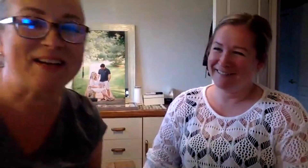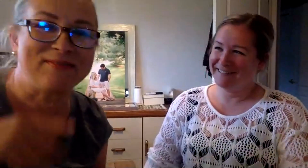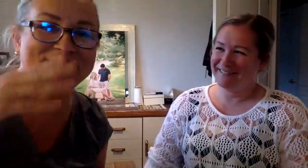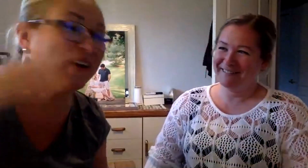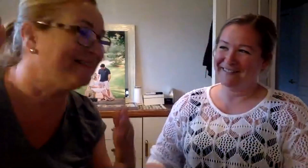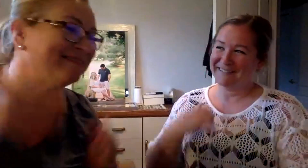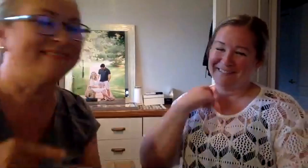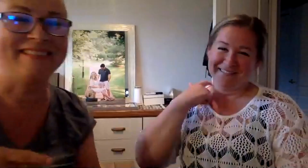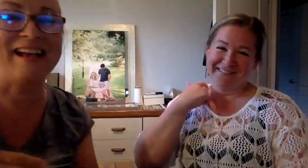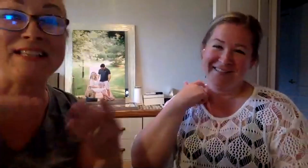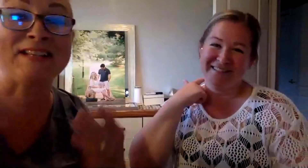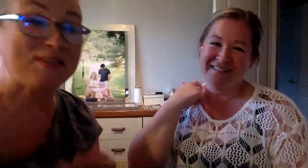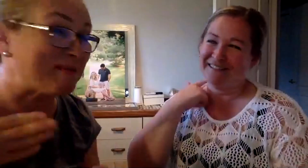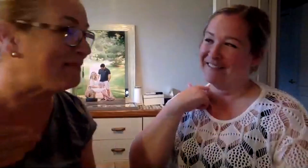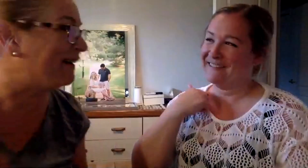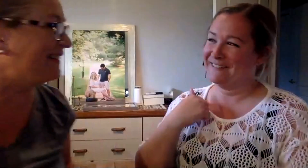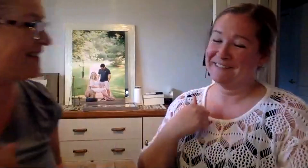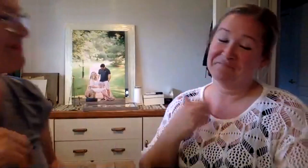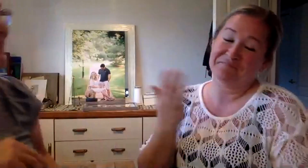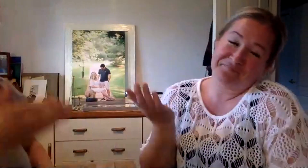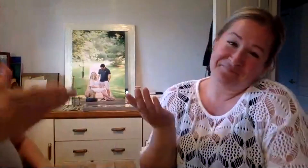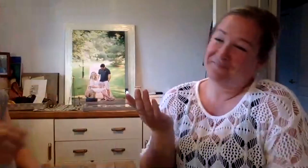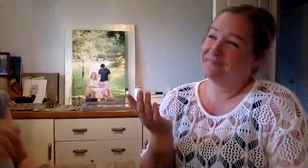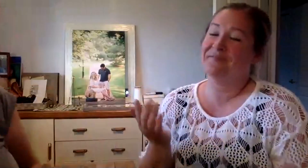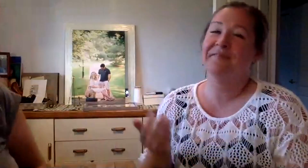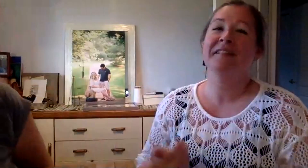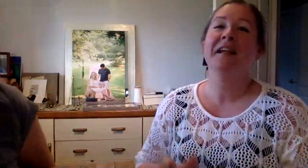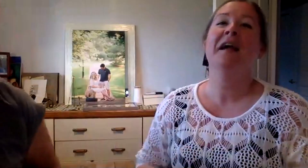A lot of stuff, yeah, kind of censored on my part.